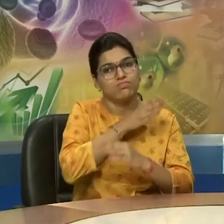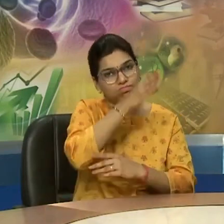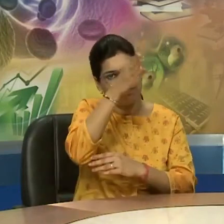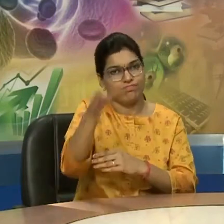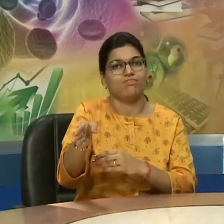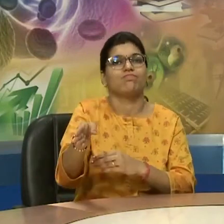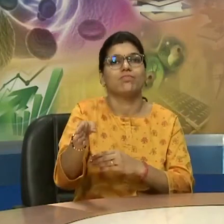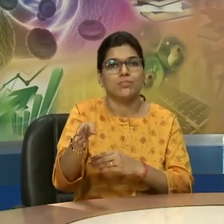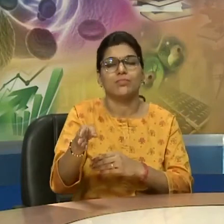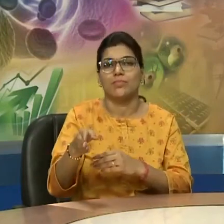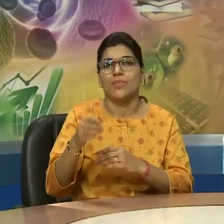Nima